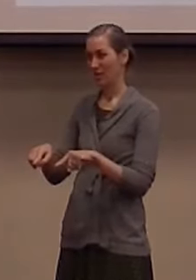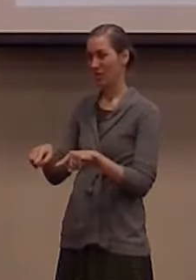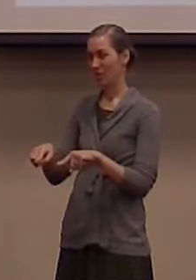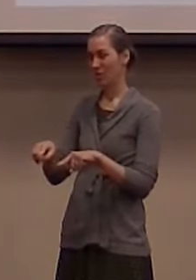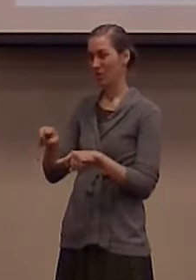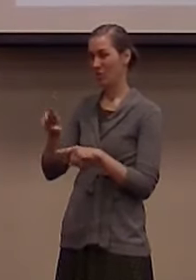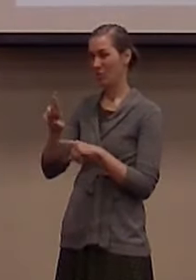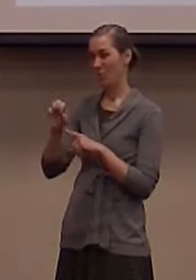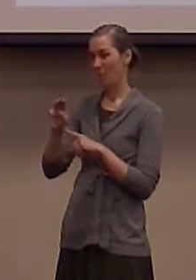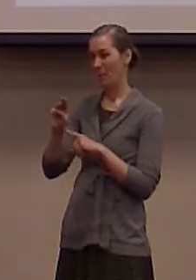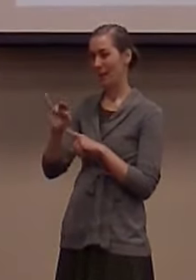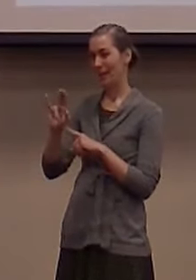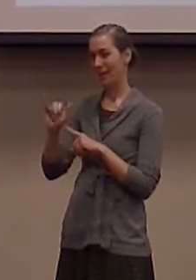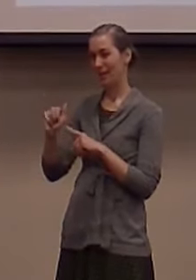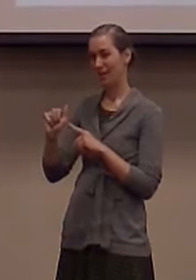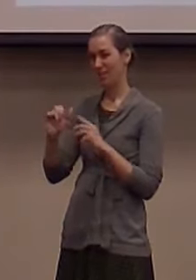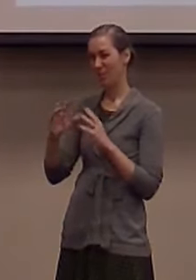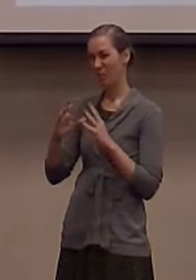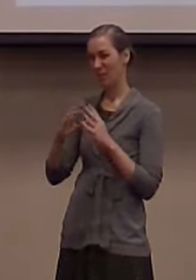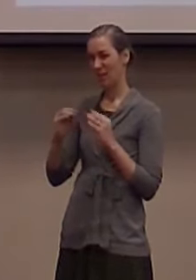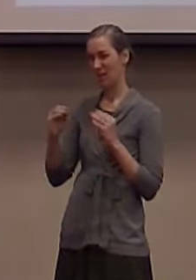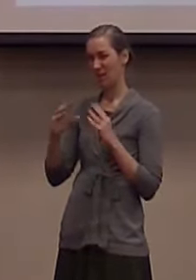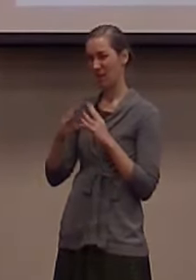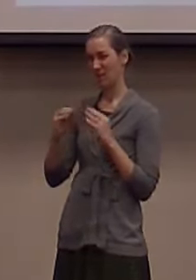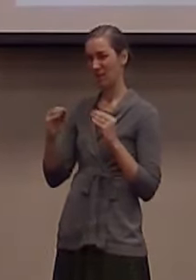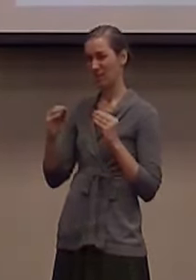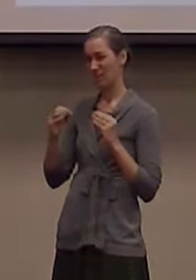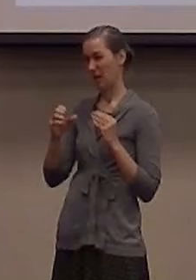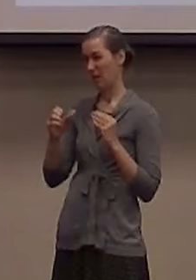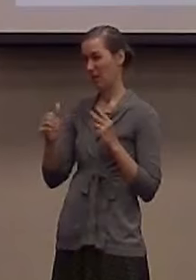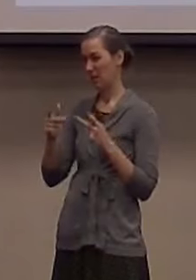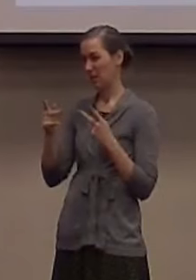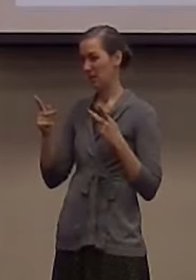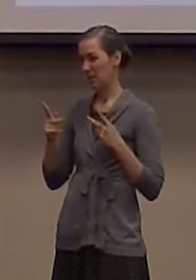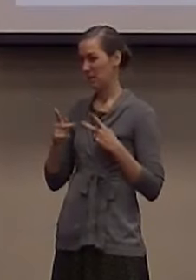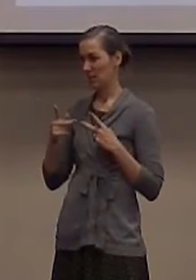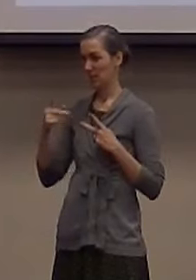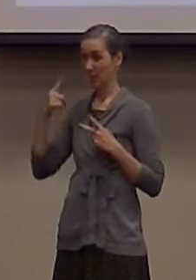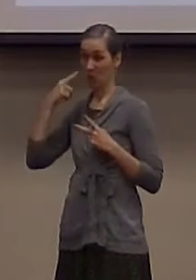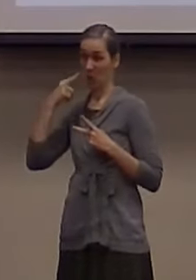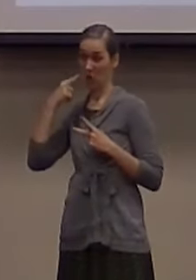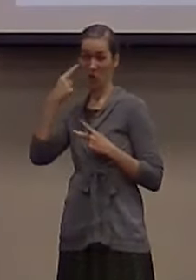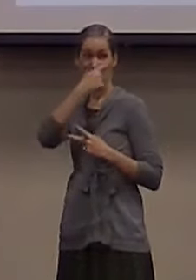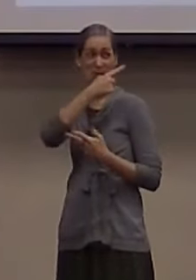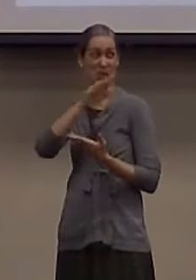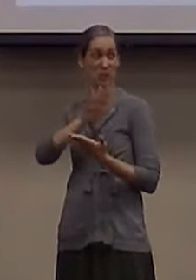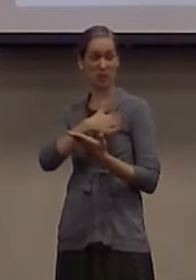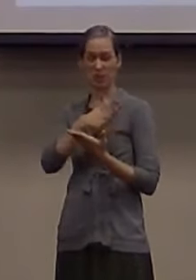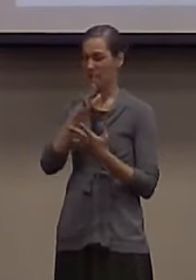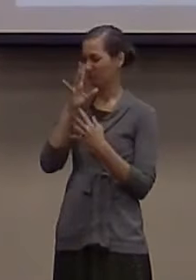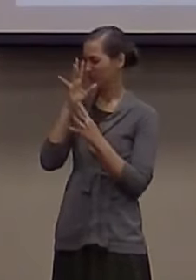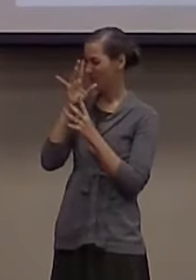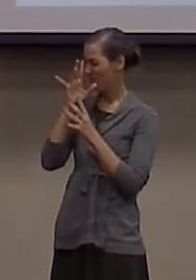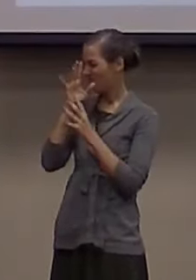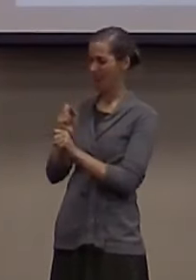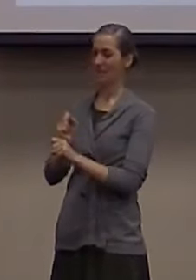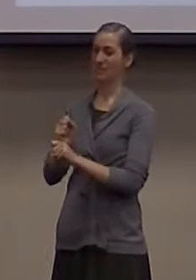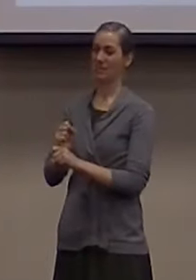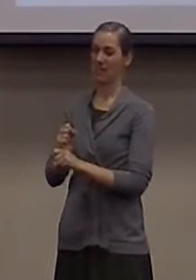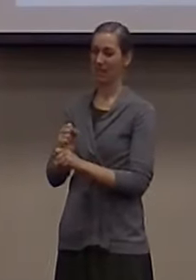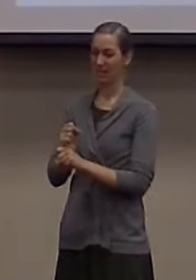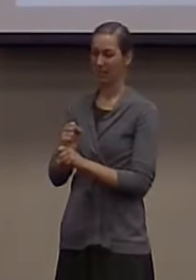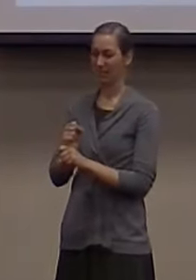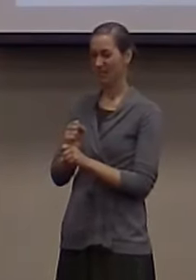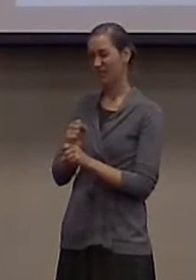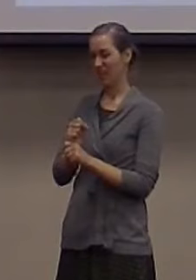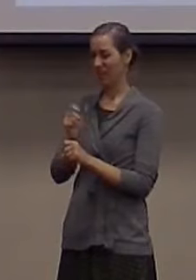like that. And he heard this song and was fascinated by it. And again, it was kind of rough at the